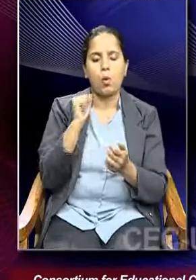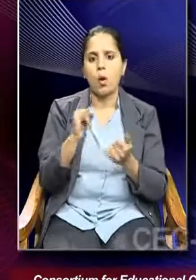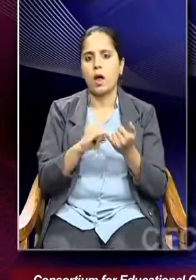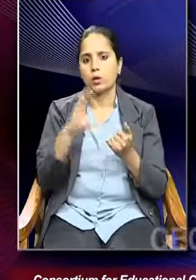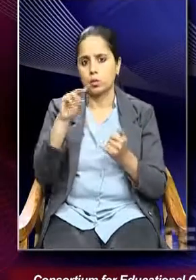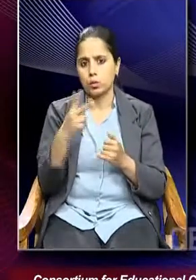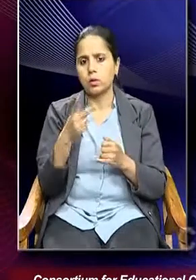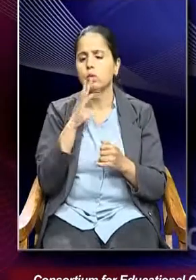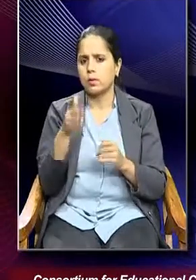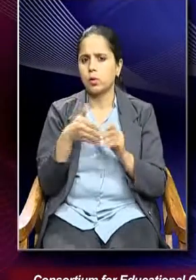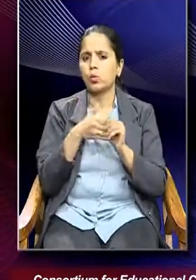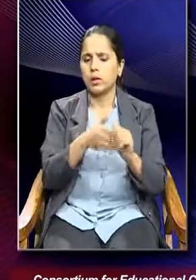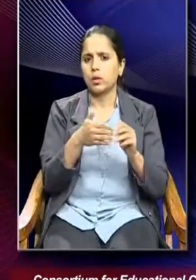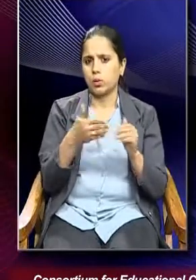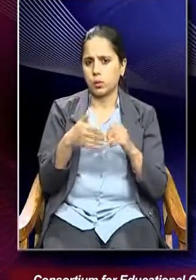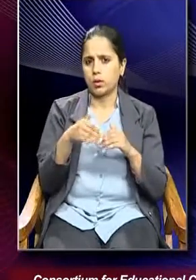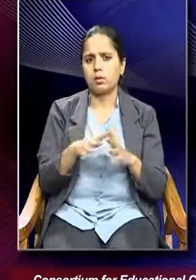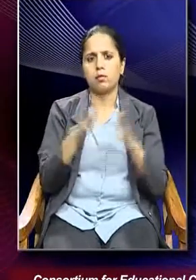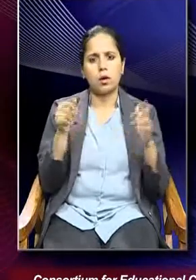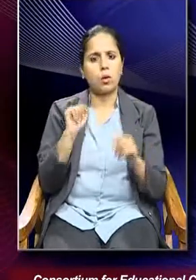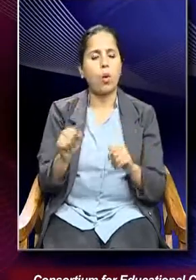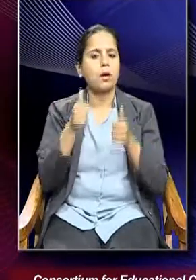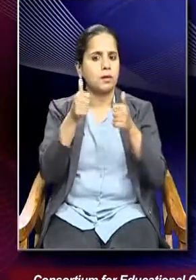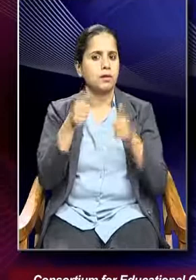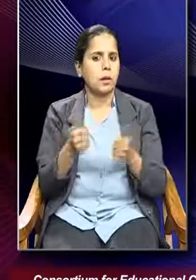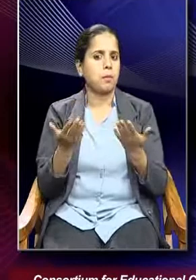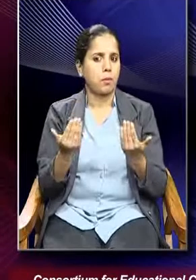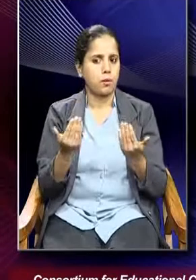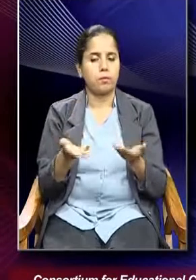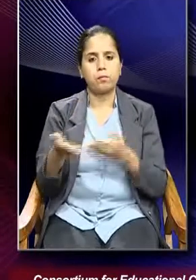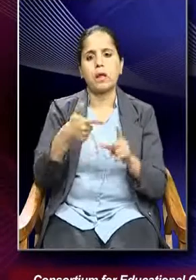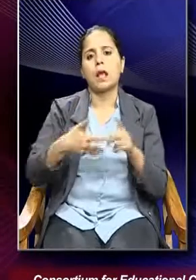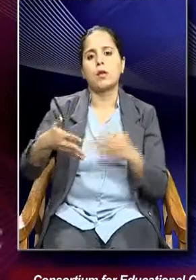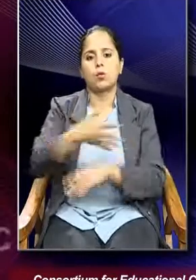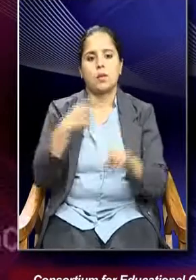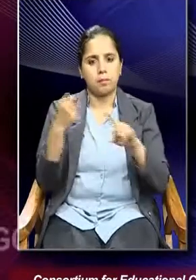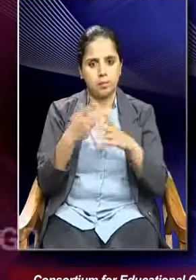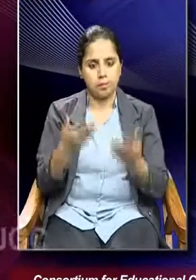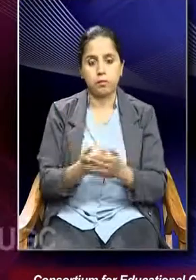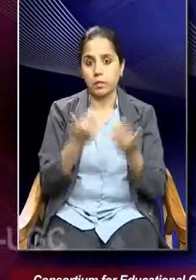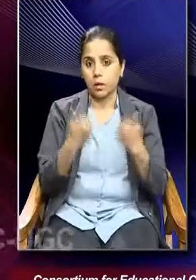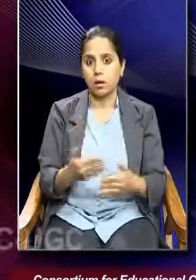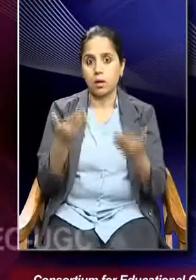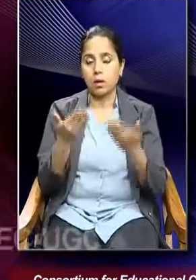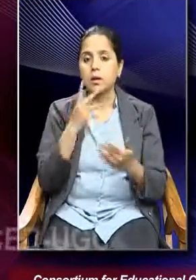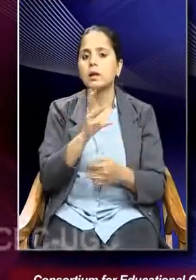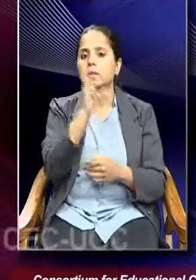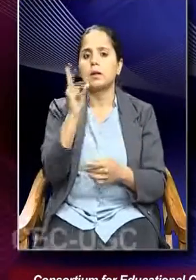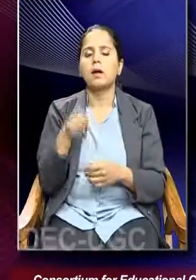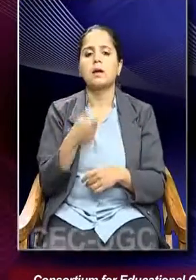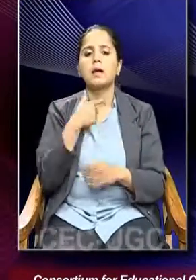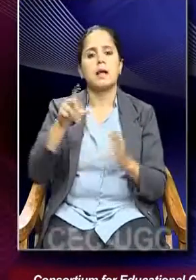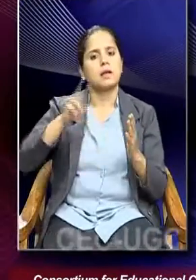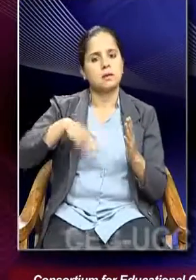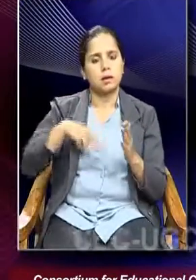definitely lead a very favorable results on environment. Now we move on to the third case study